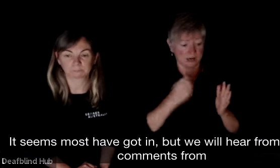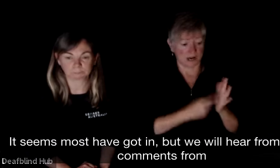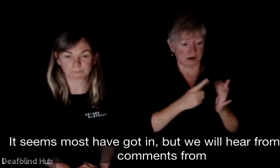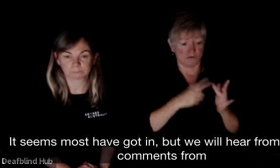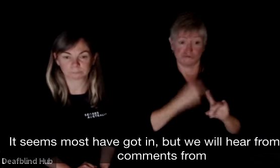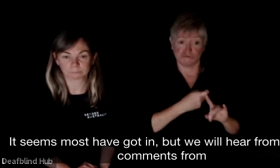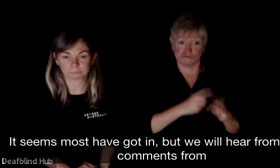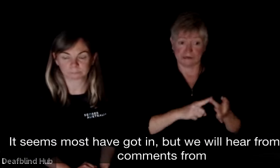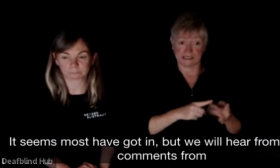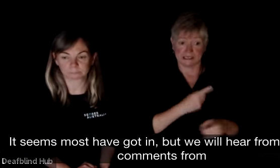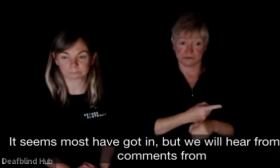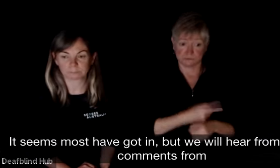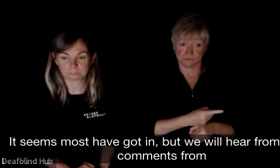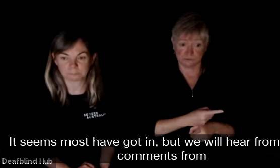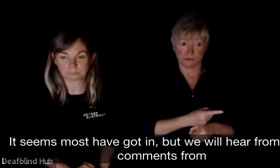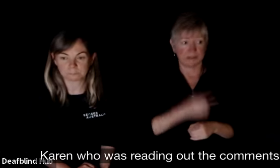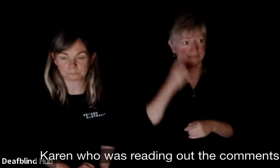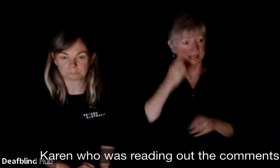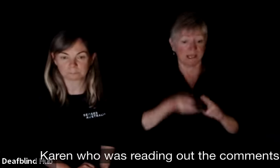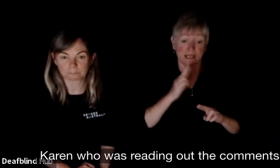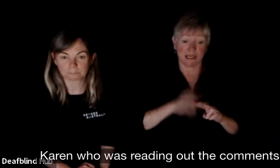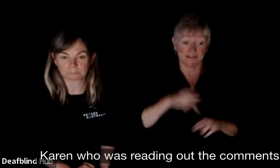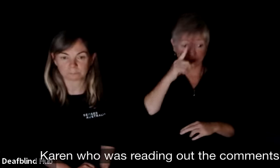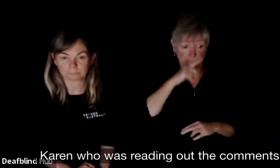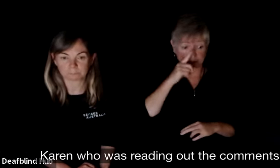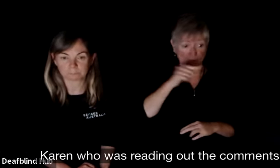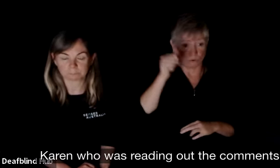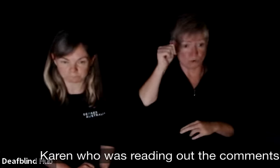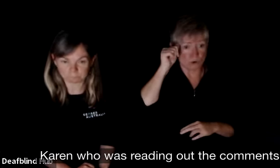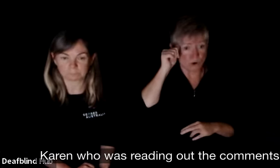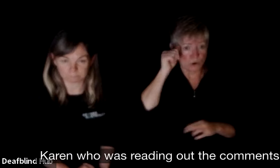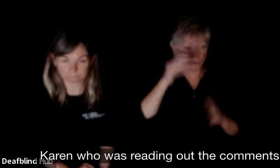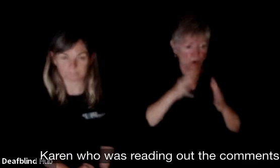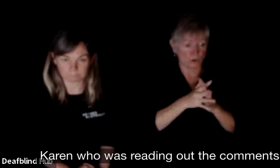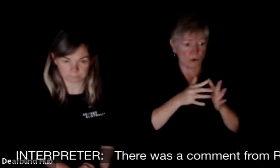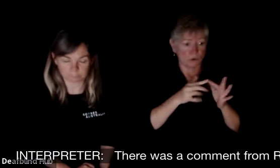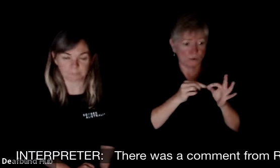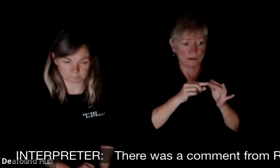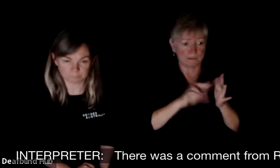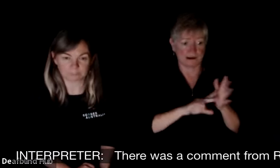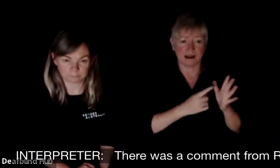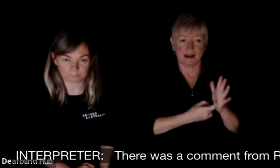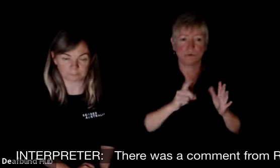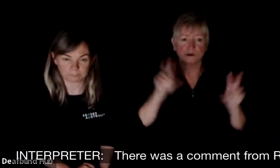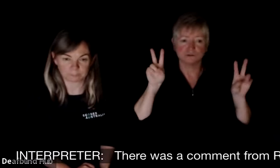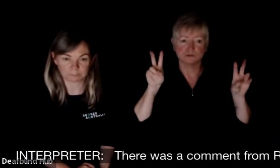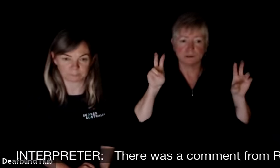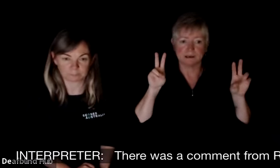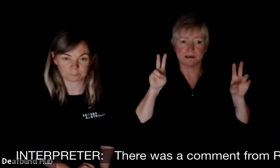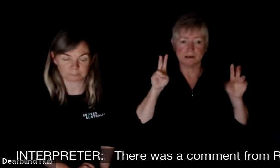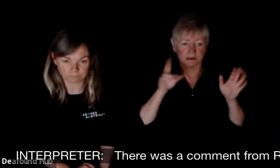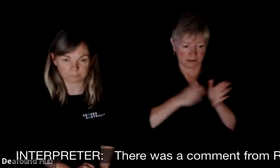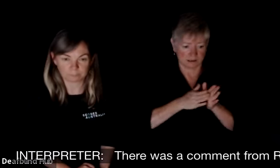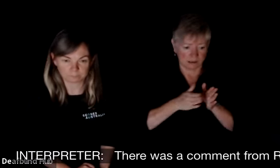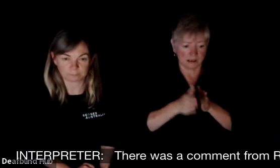Ricky. Just thinking, if people know what the theme of the webinar is in advance, but find it too difficult